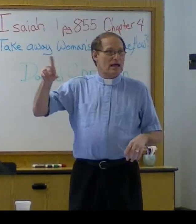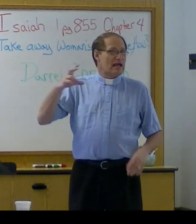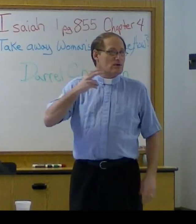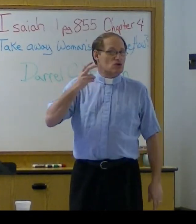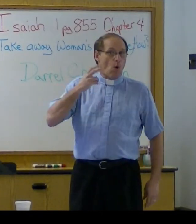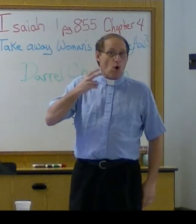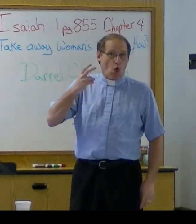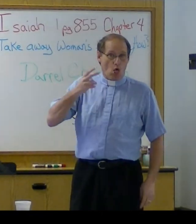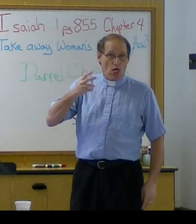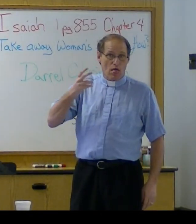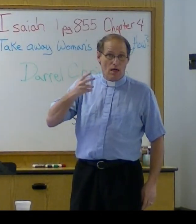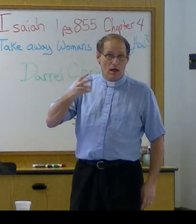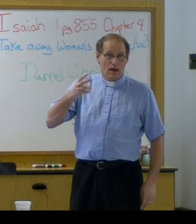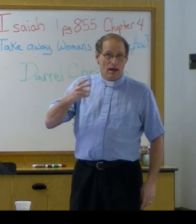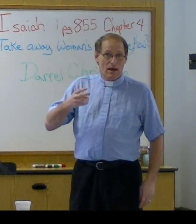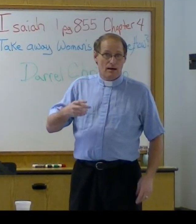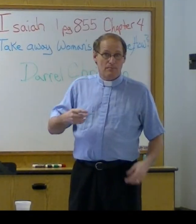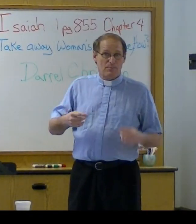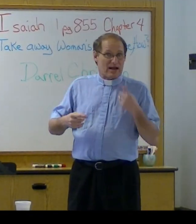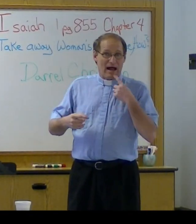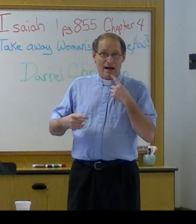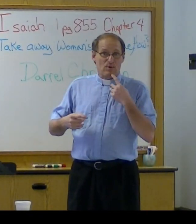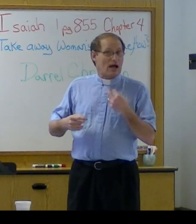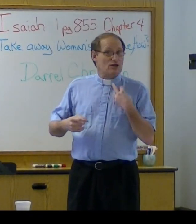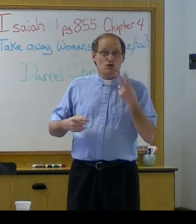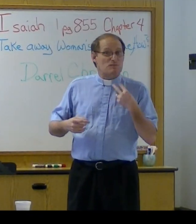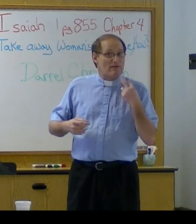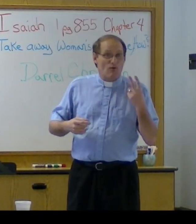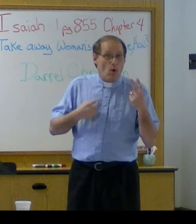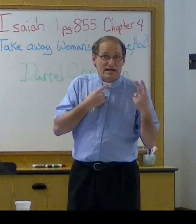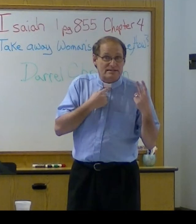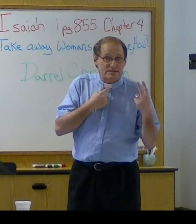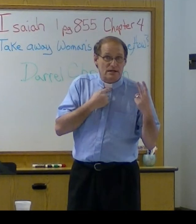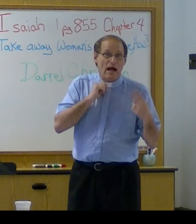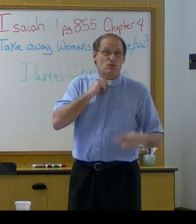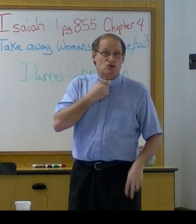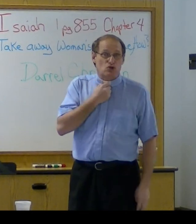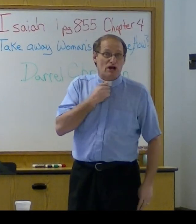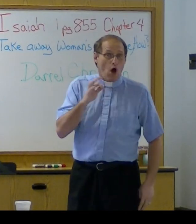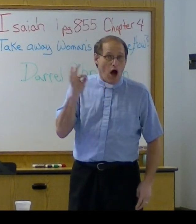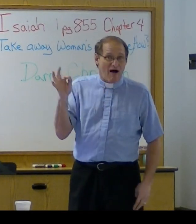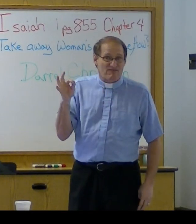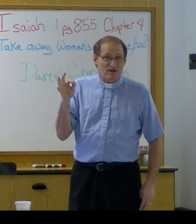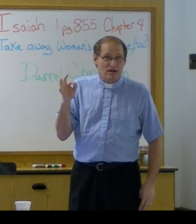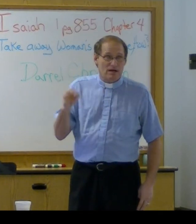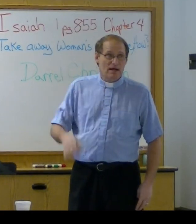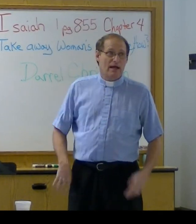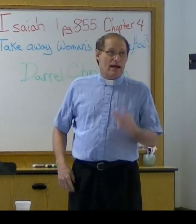he was oral, but I would not use my voice. I would turn it off, and